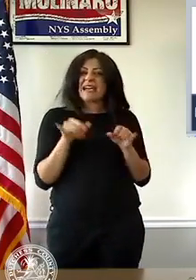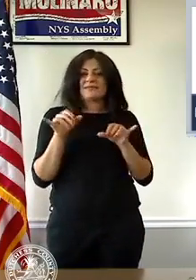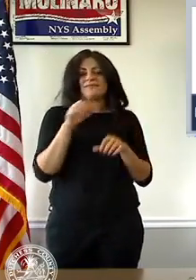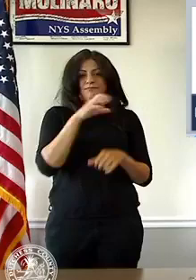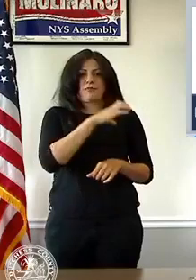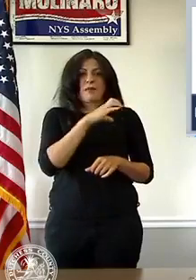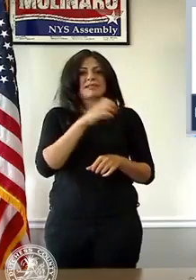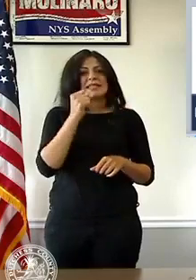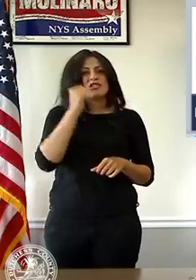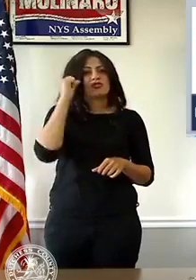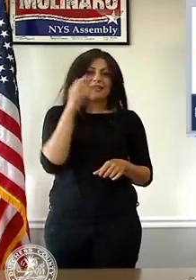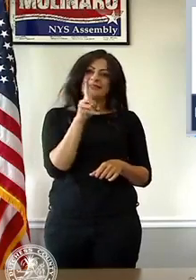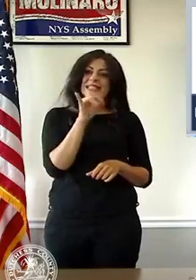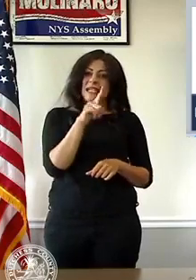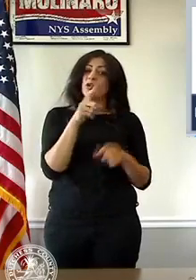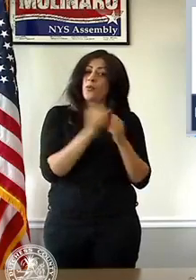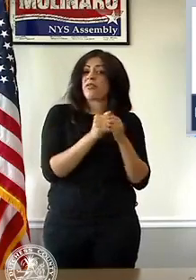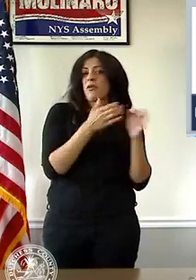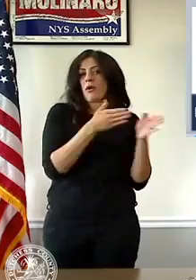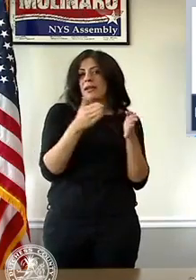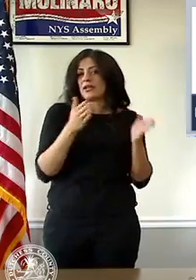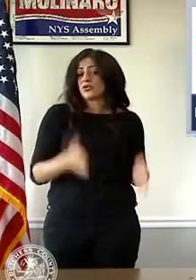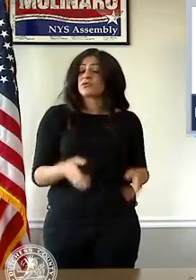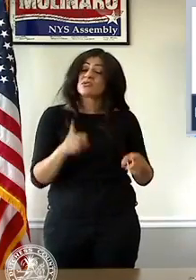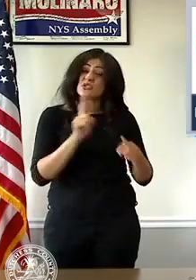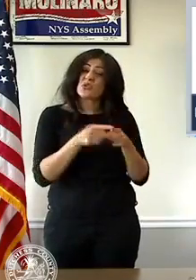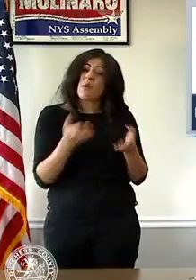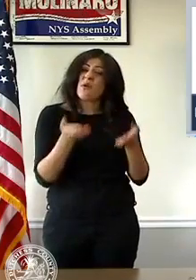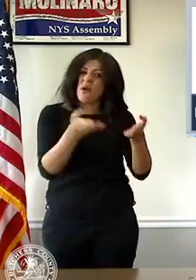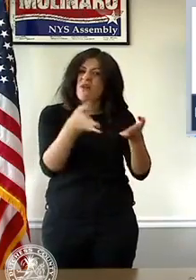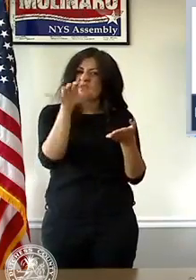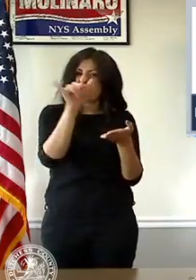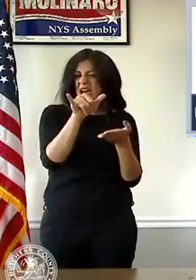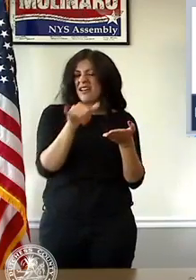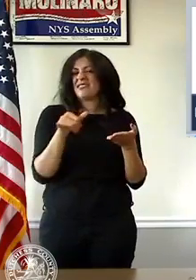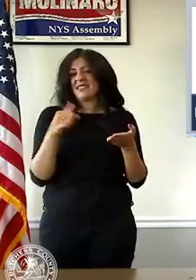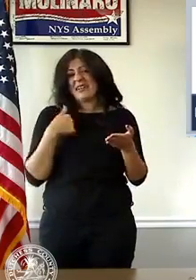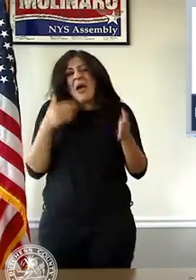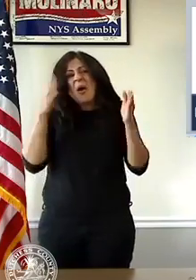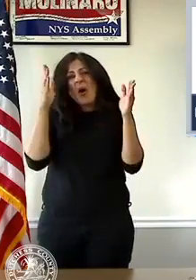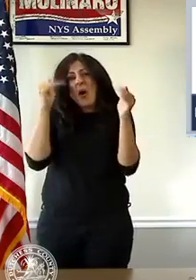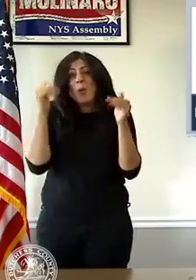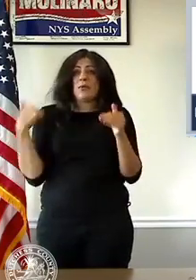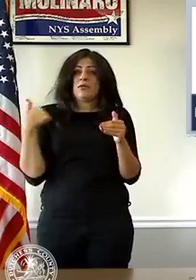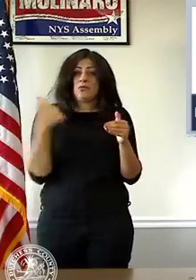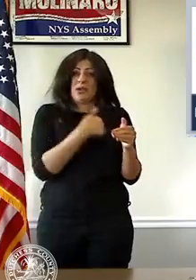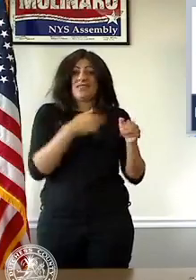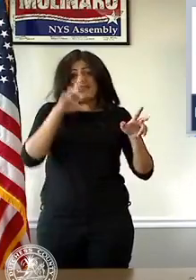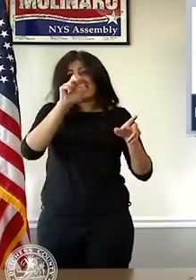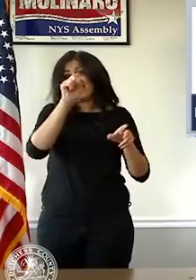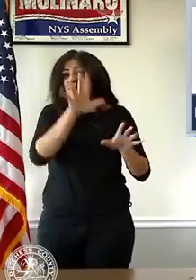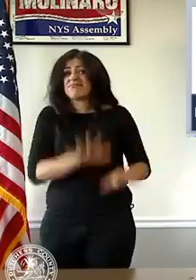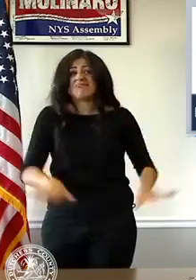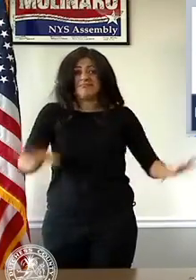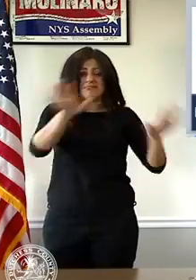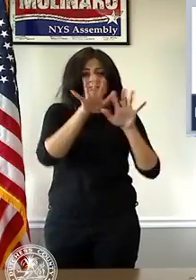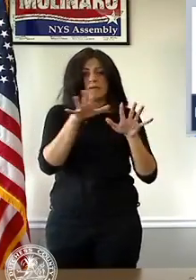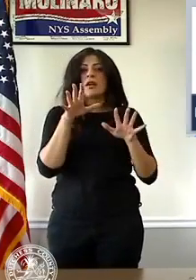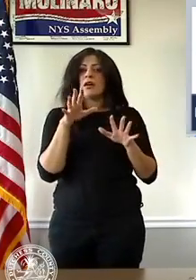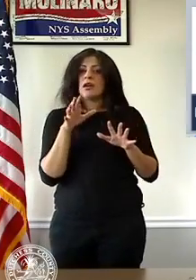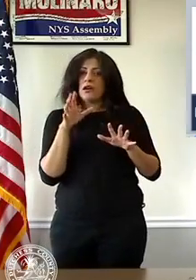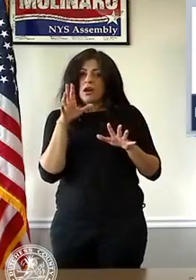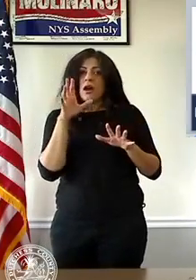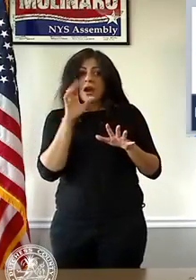yesterday with those organizers. So I offer to you that I'm hopeful that we as a country will